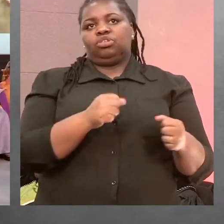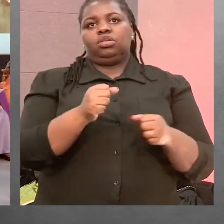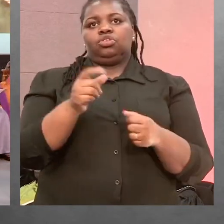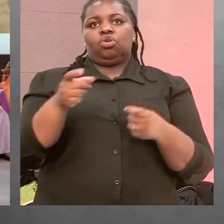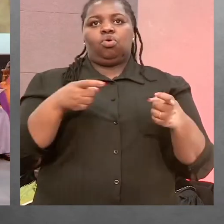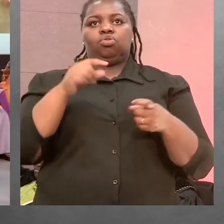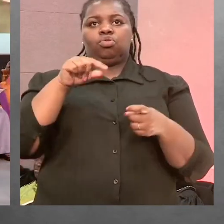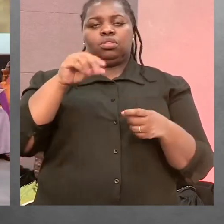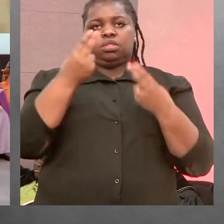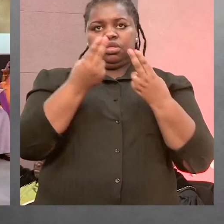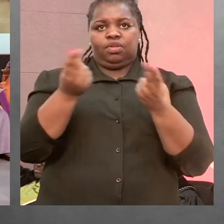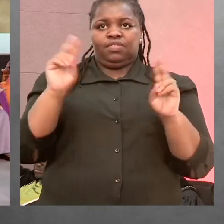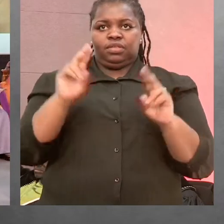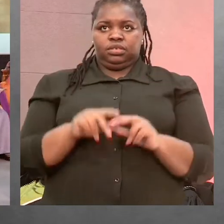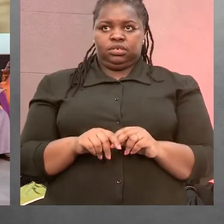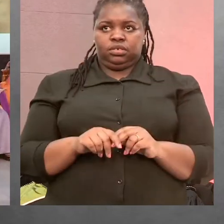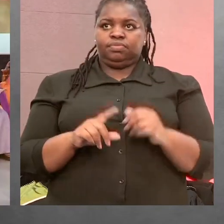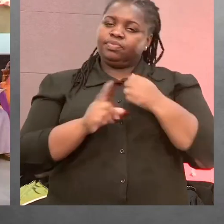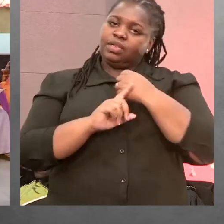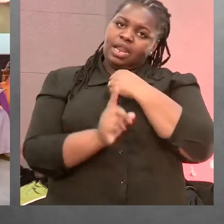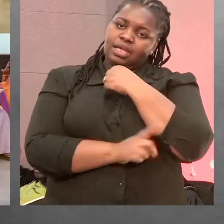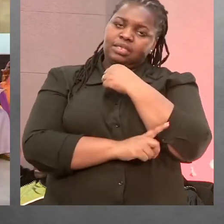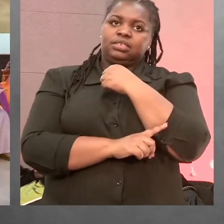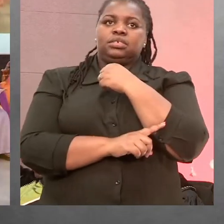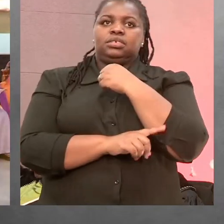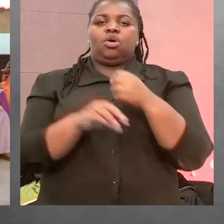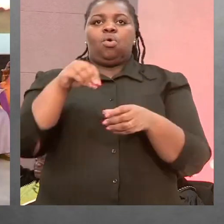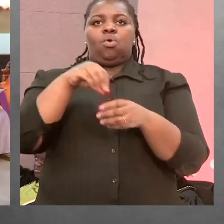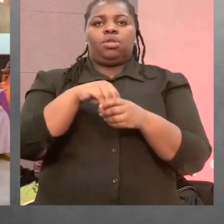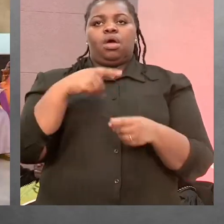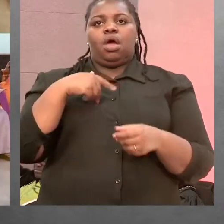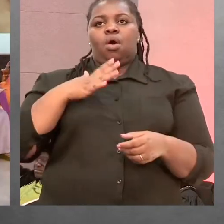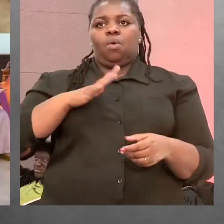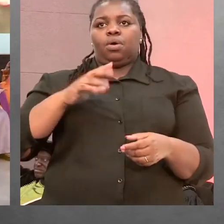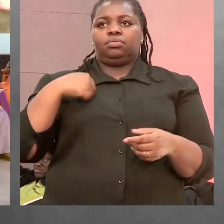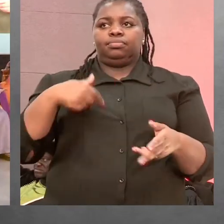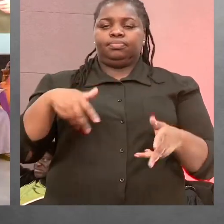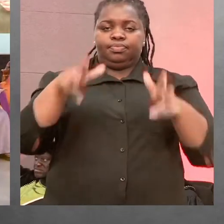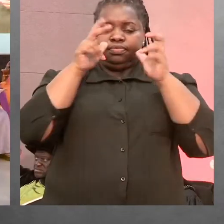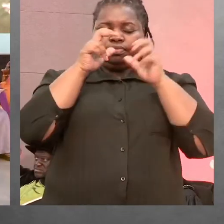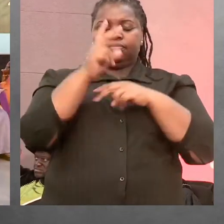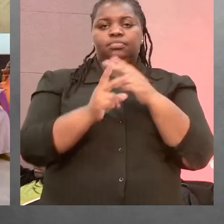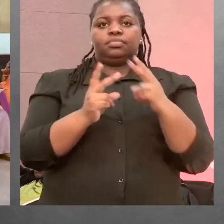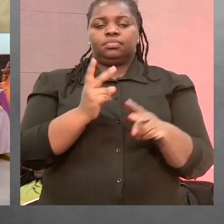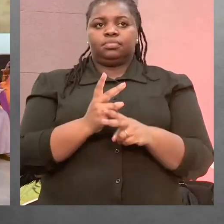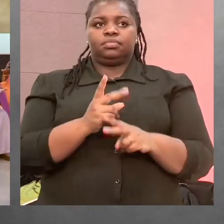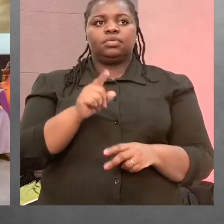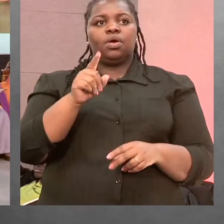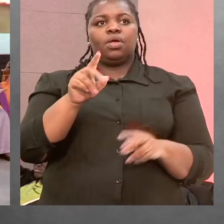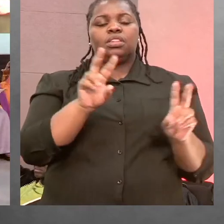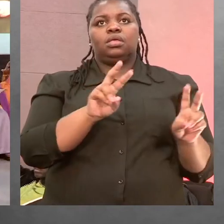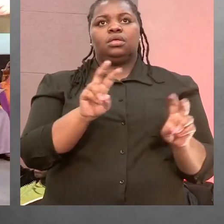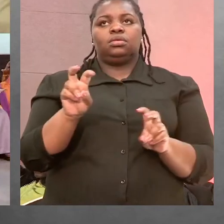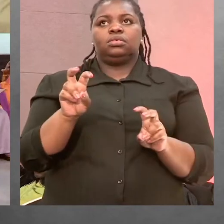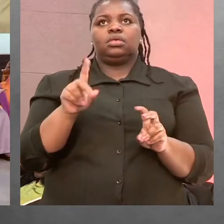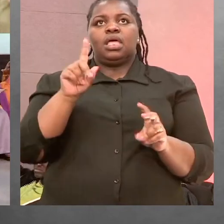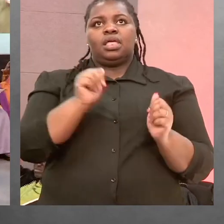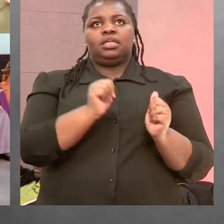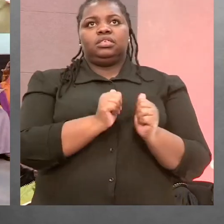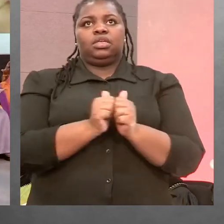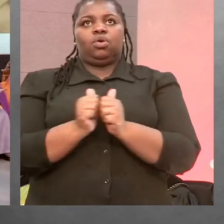university. Then lastly, on the context, I wish to draw your attention again on the issue of